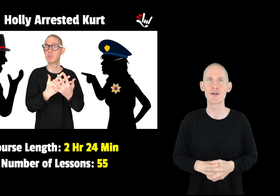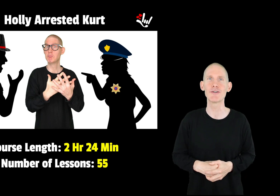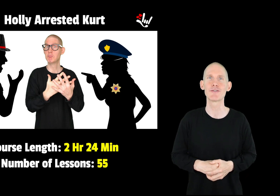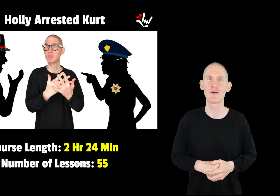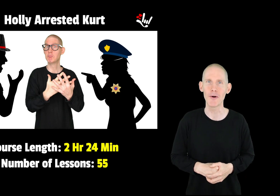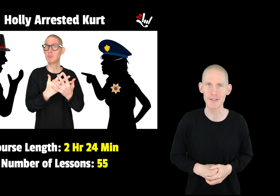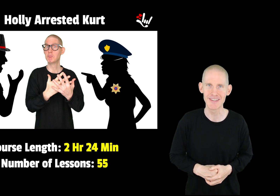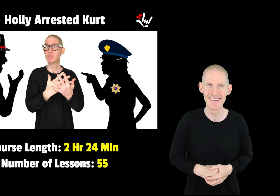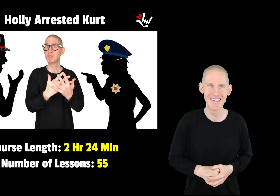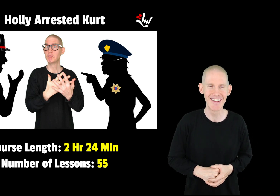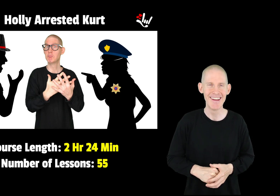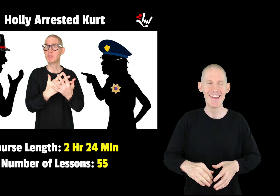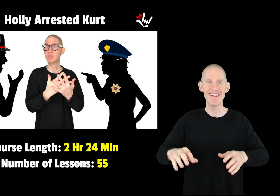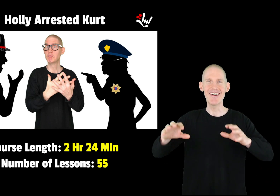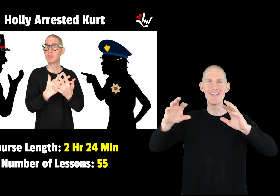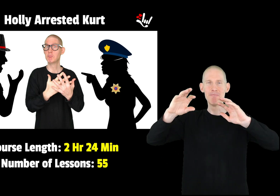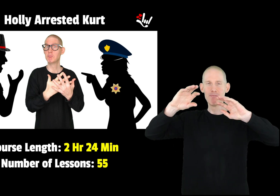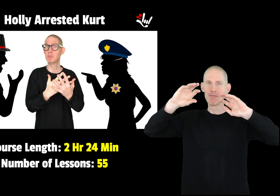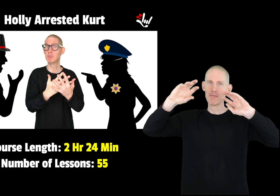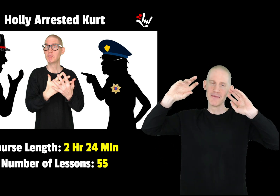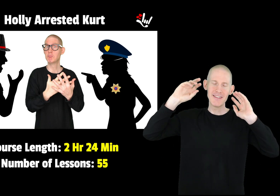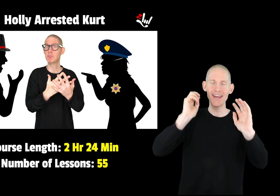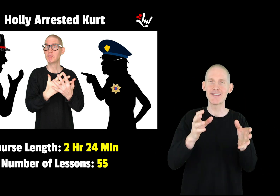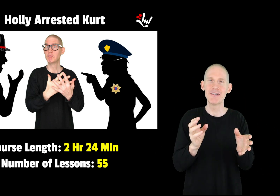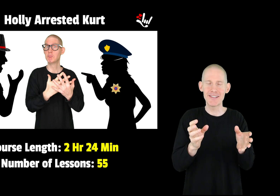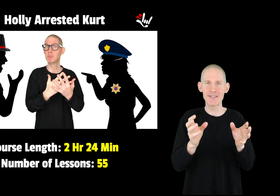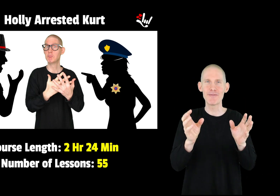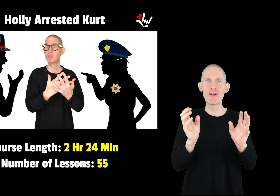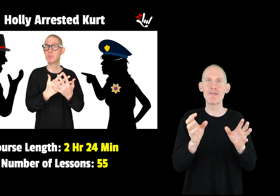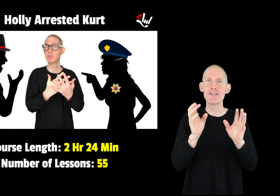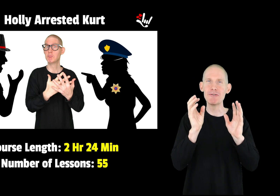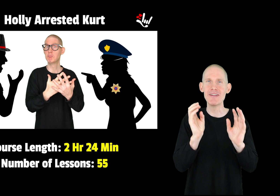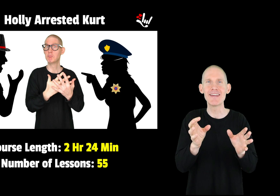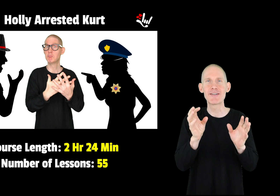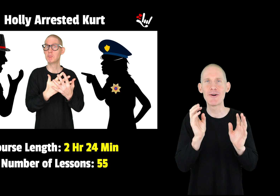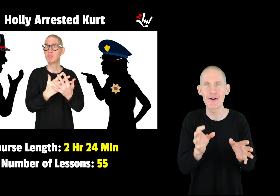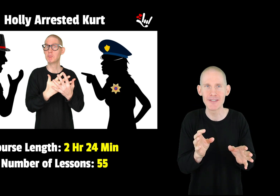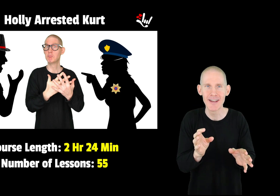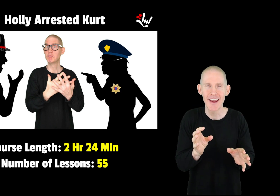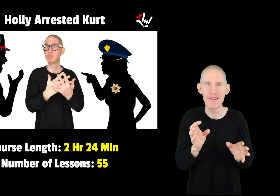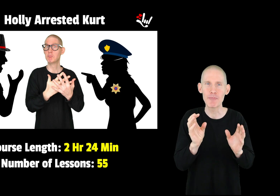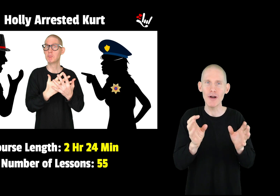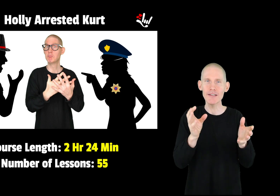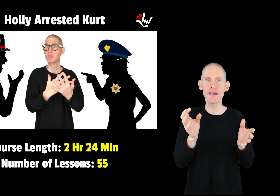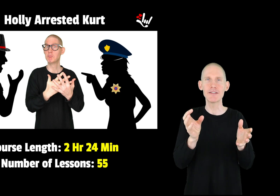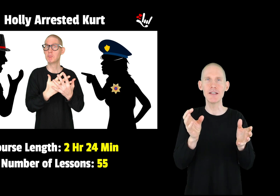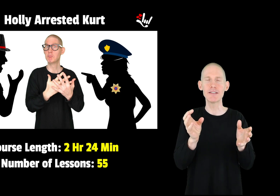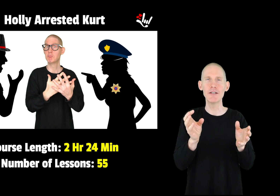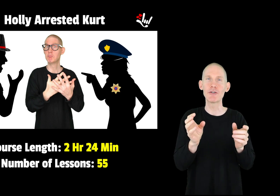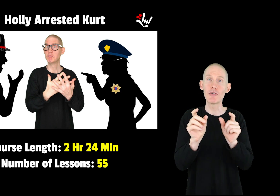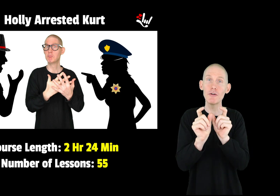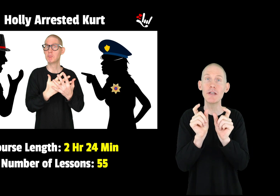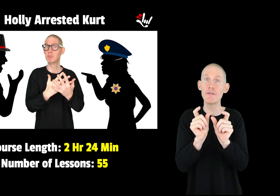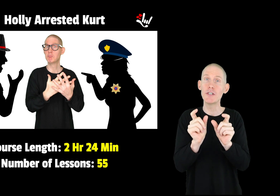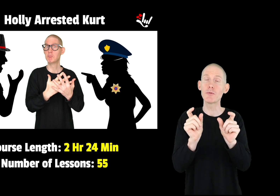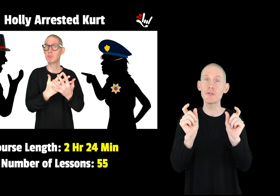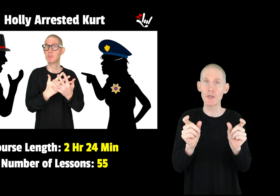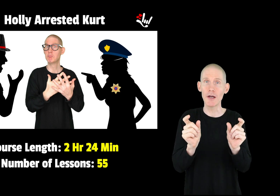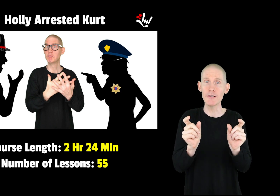Kurt course. Now, yes, this is a very unique course, and the process is that you're going to learn individual signs,